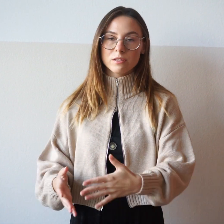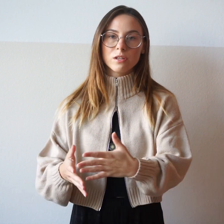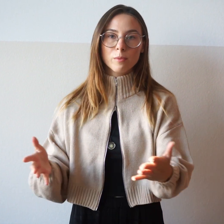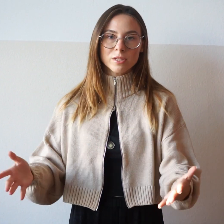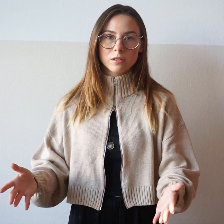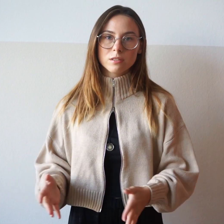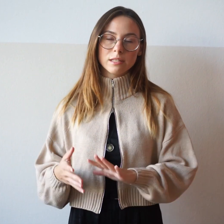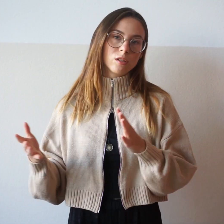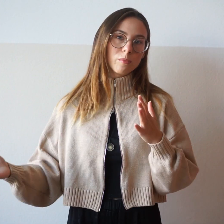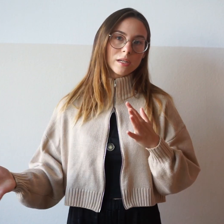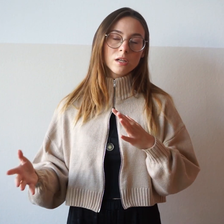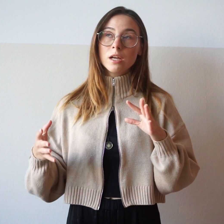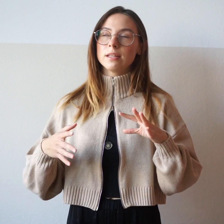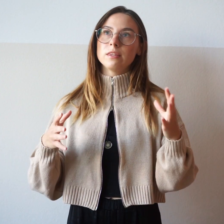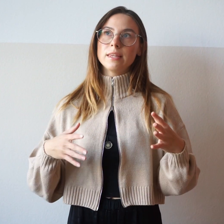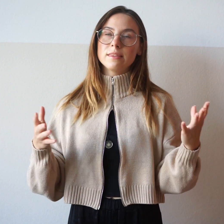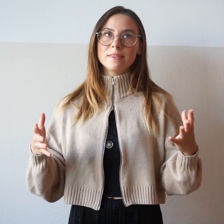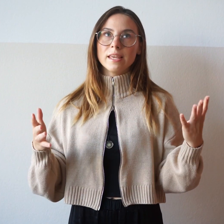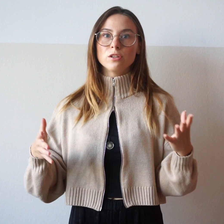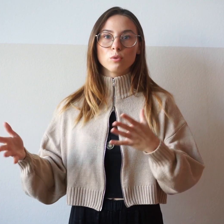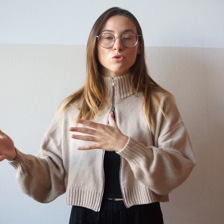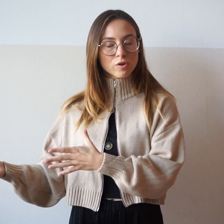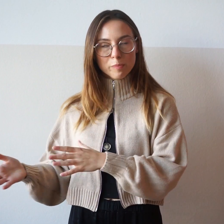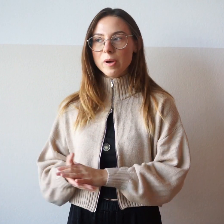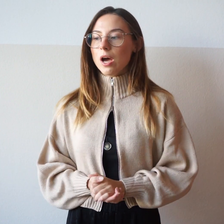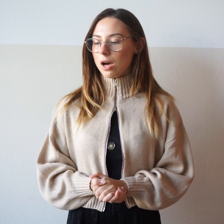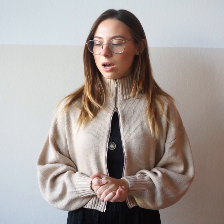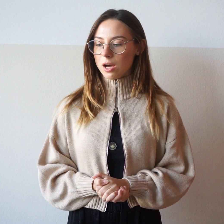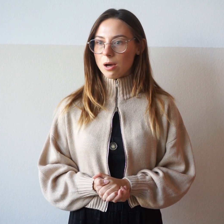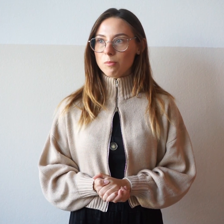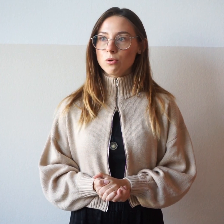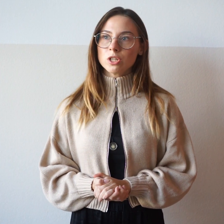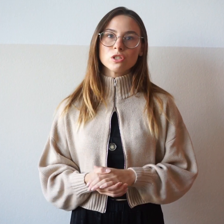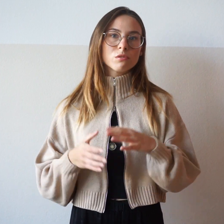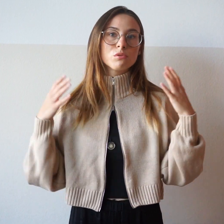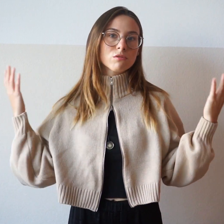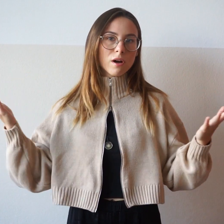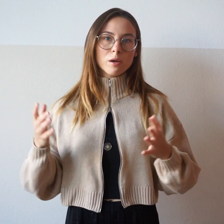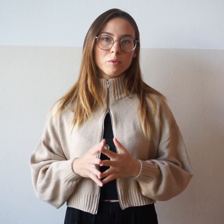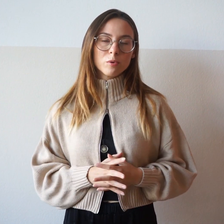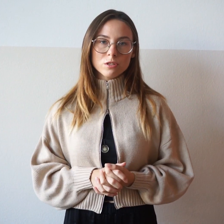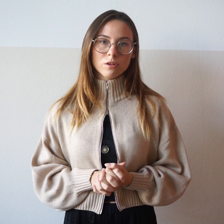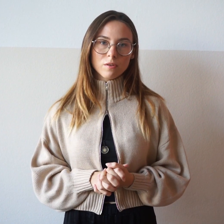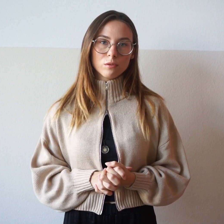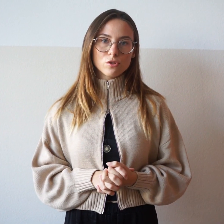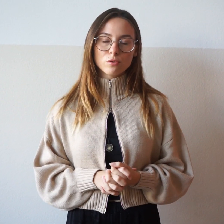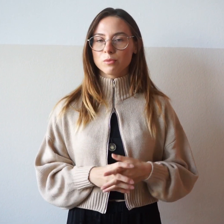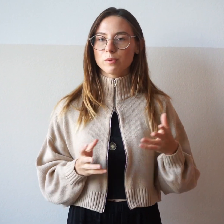any obstacles that they don't trip, or just to describe what's around you. And we always